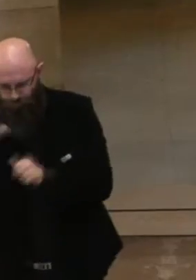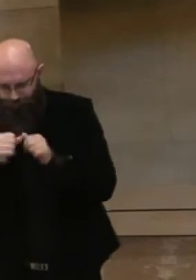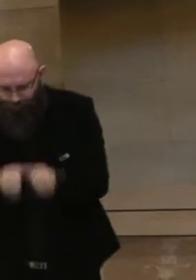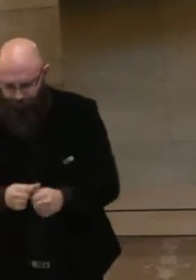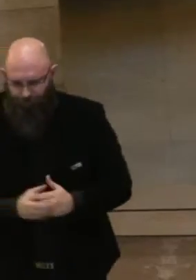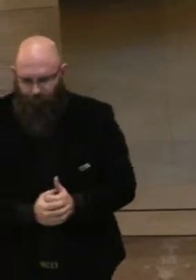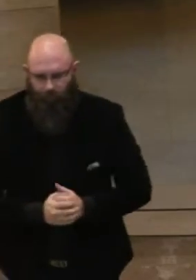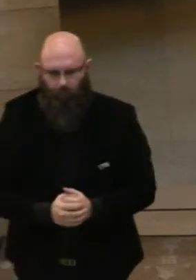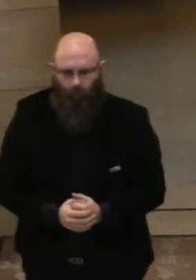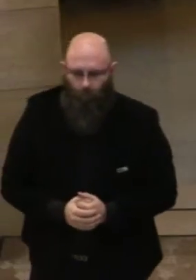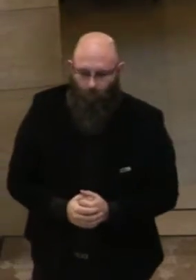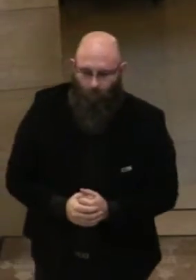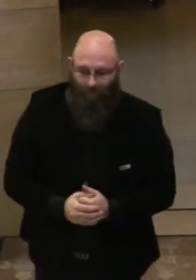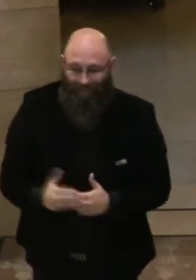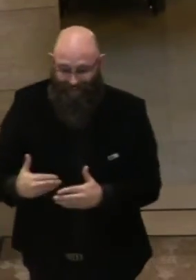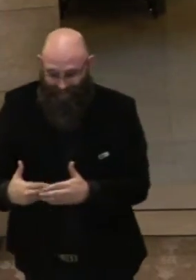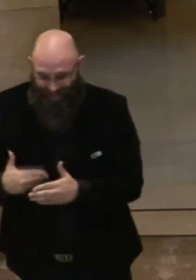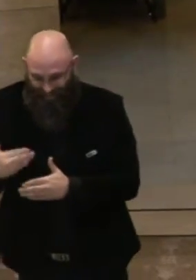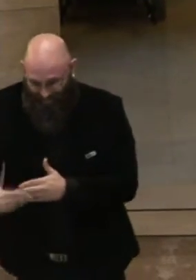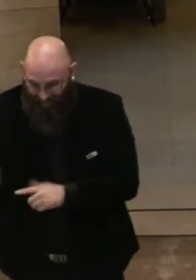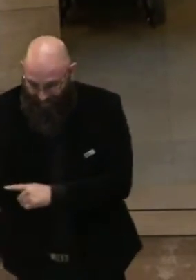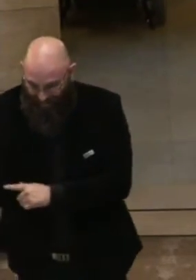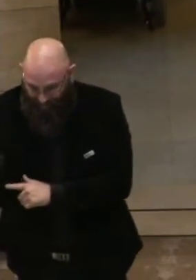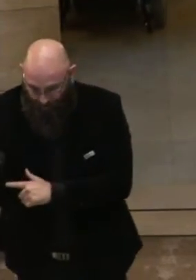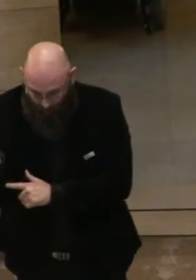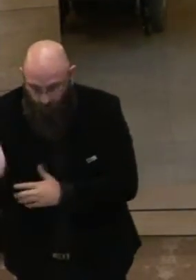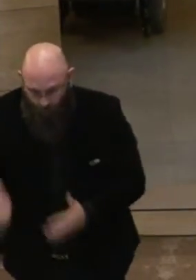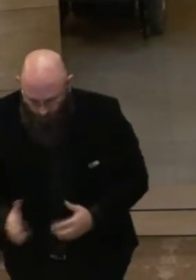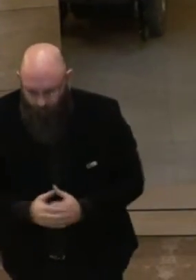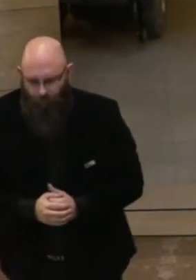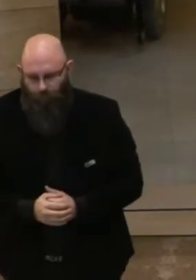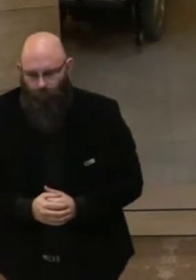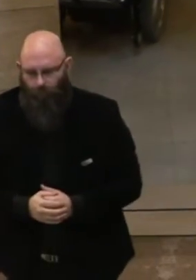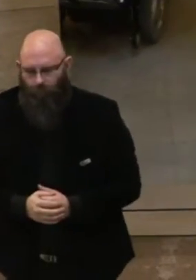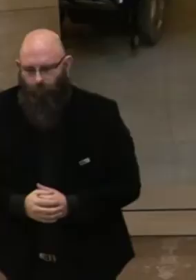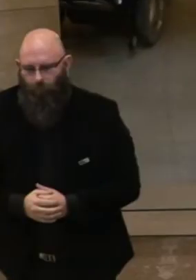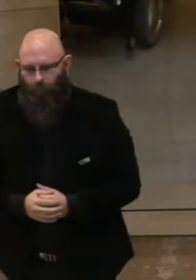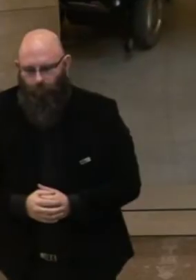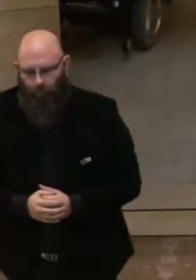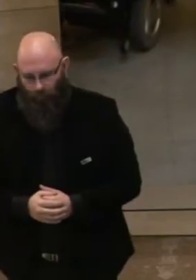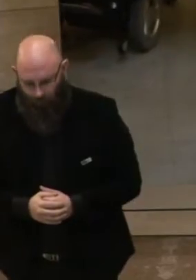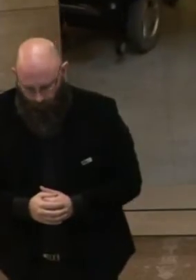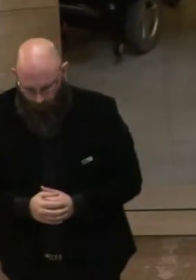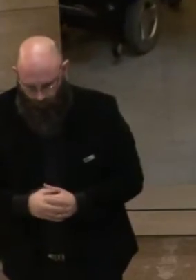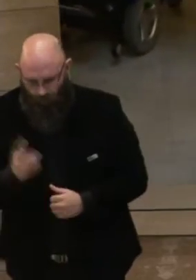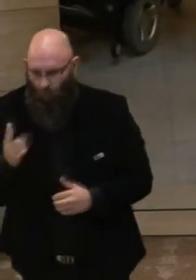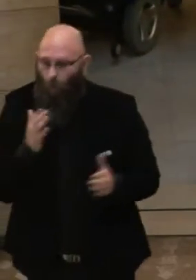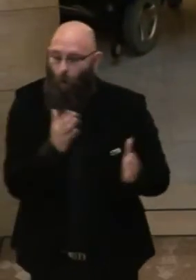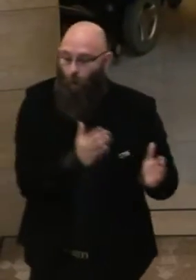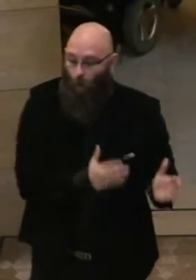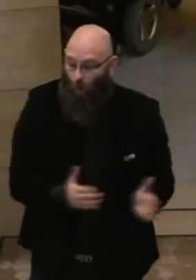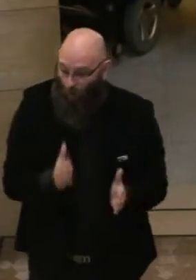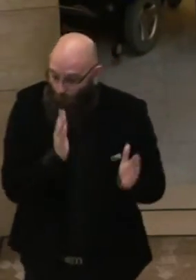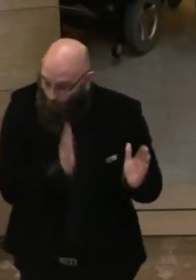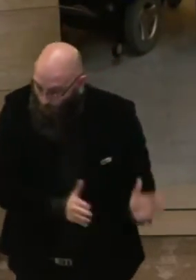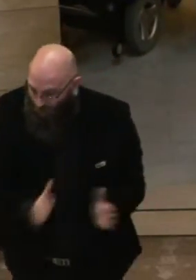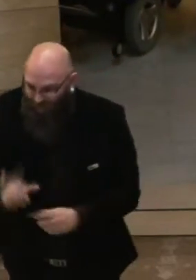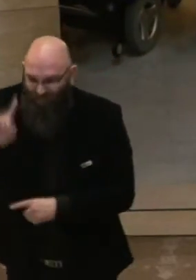Our next speaker organized the first Capitol rally for legalization in